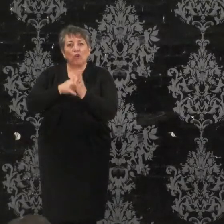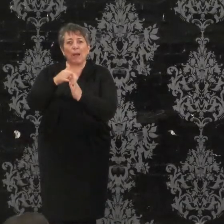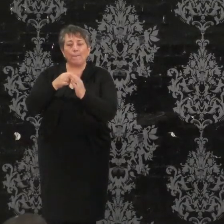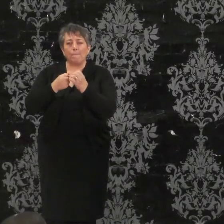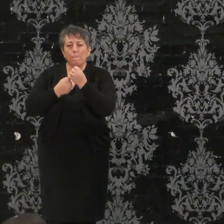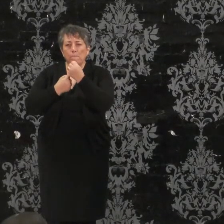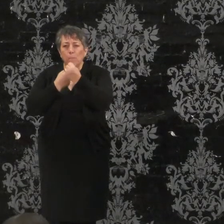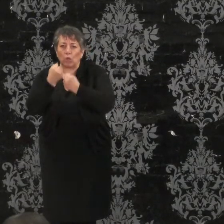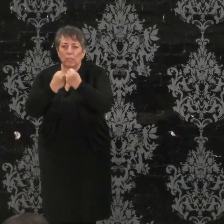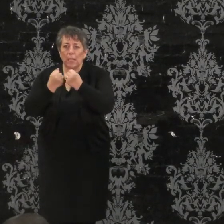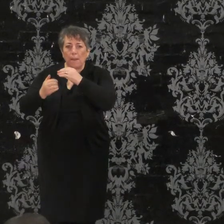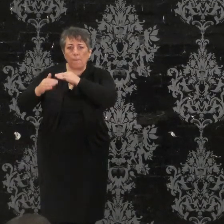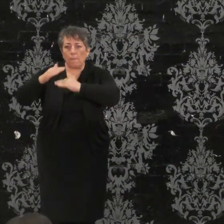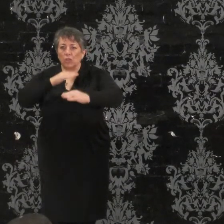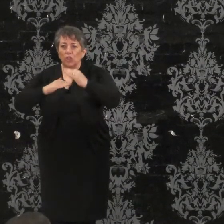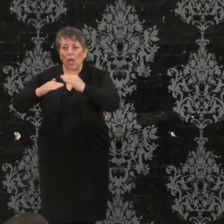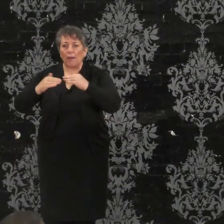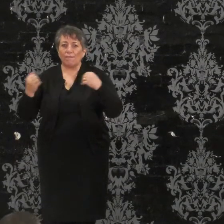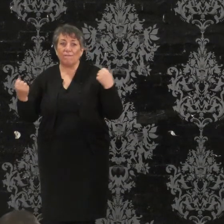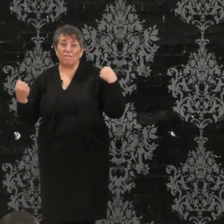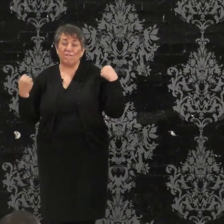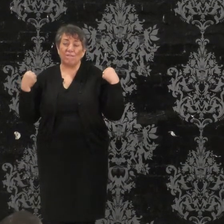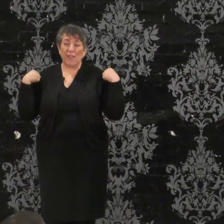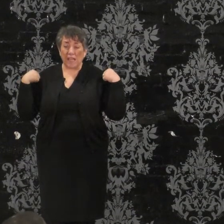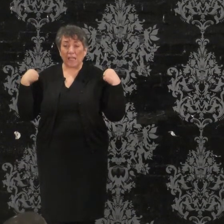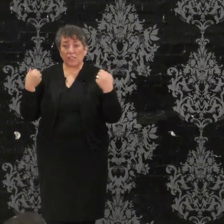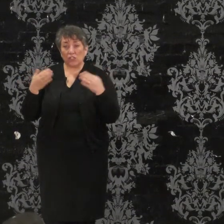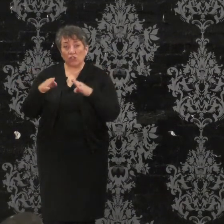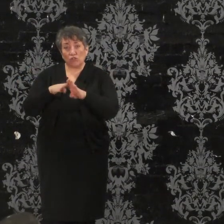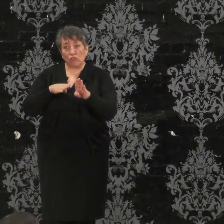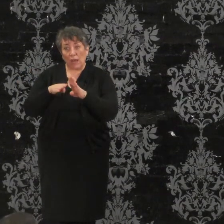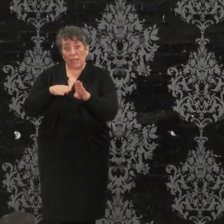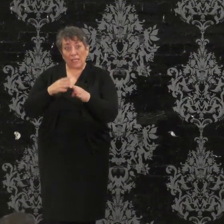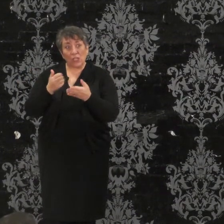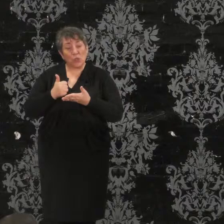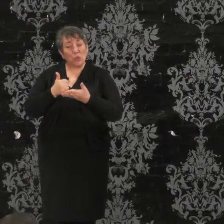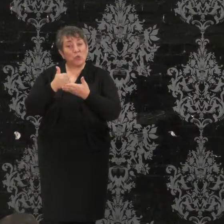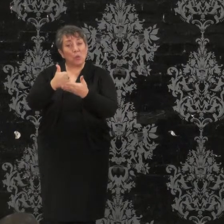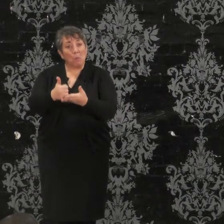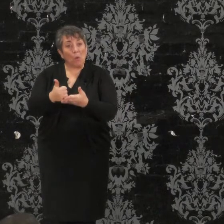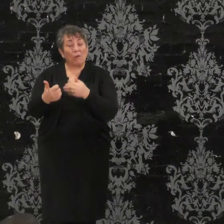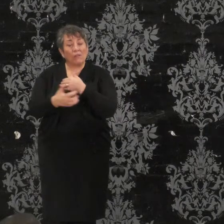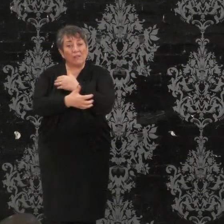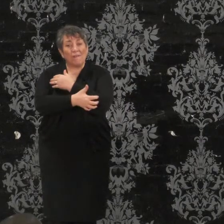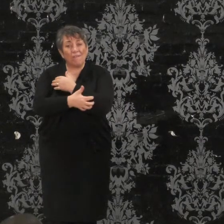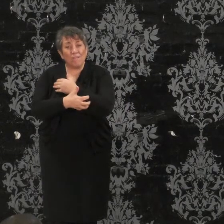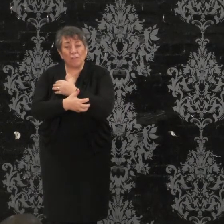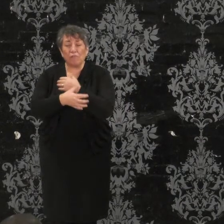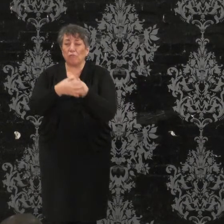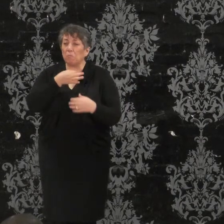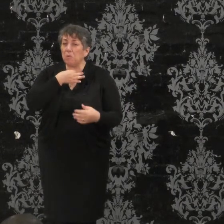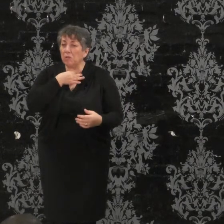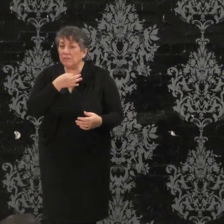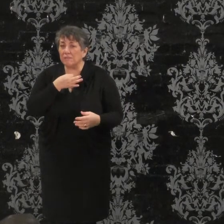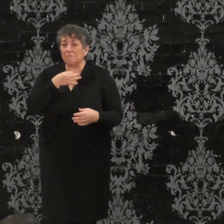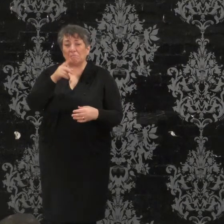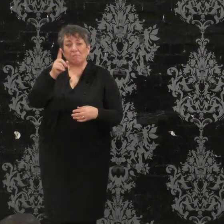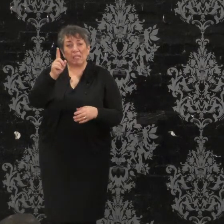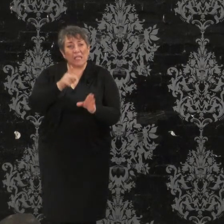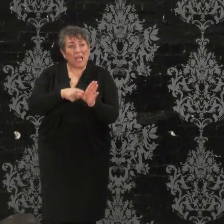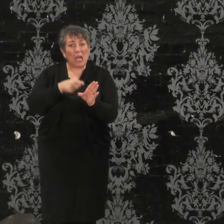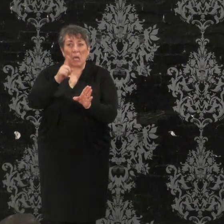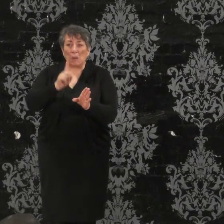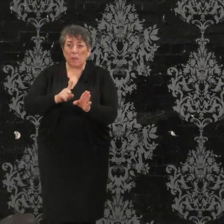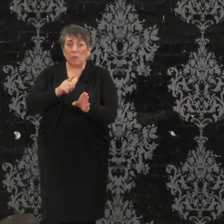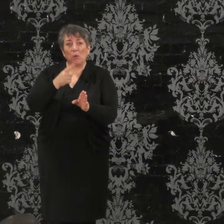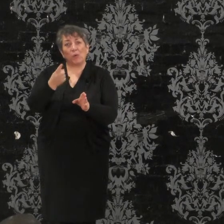training to support vulnerable young Londoners from deprived communities who could be at risk of getting